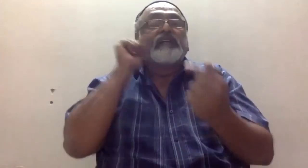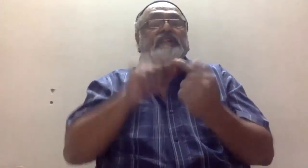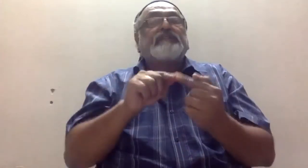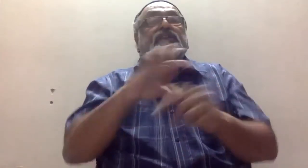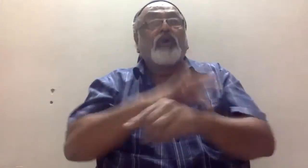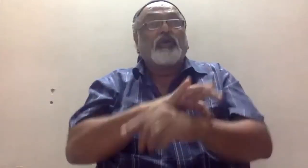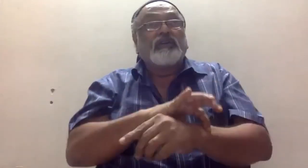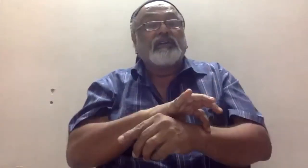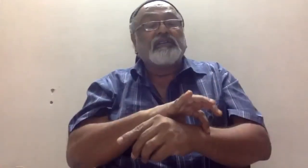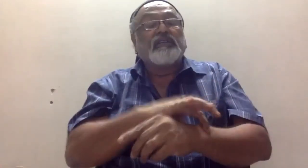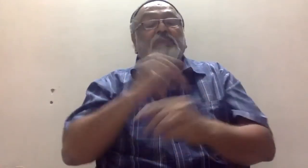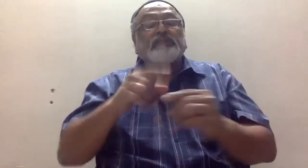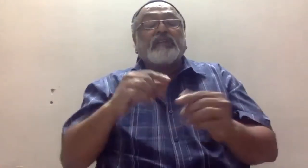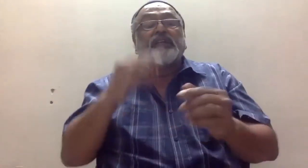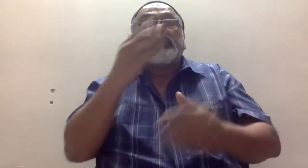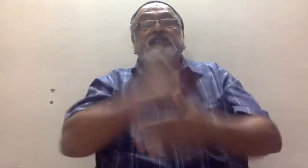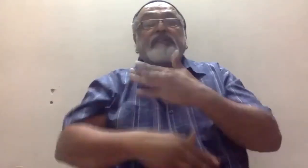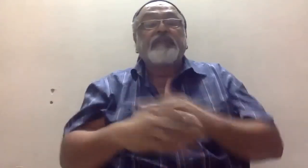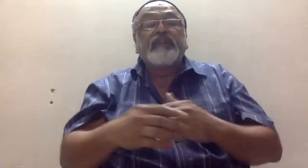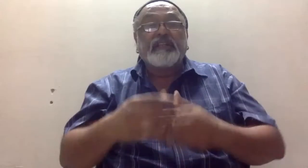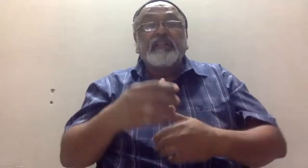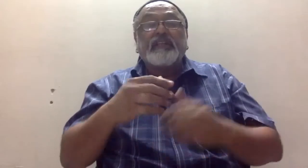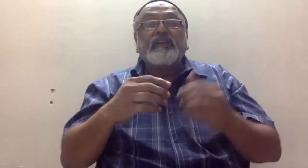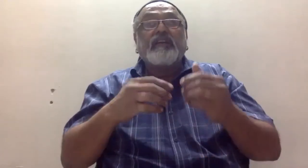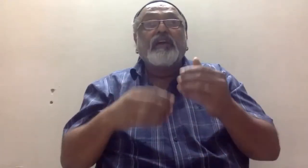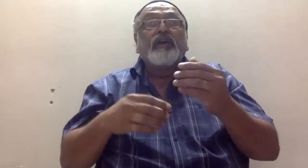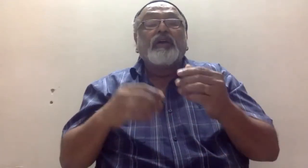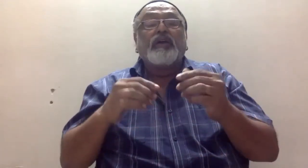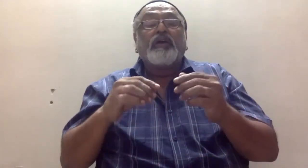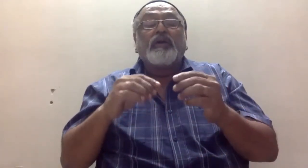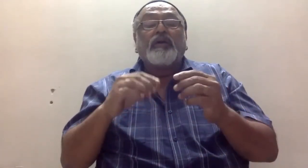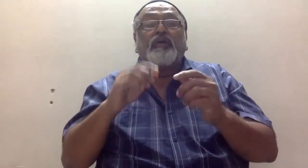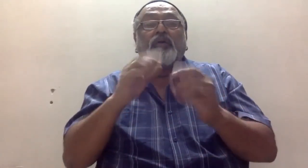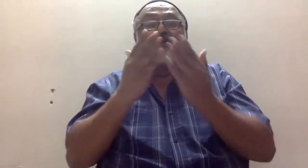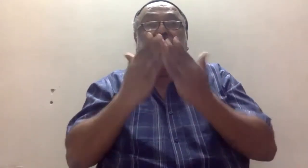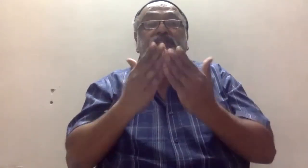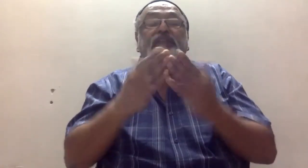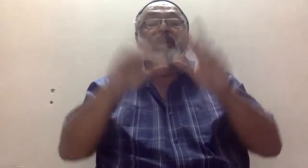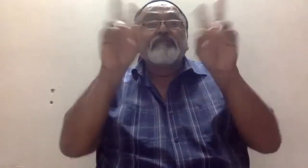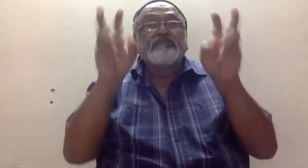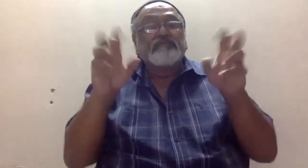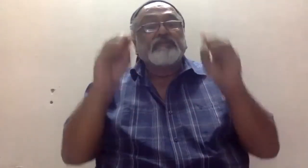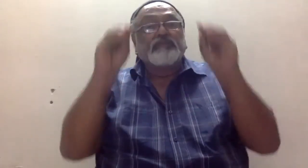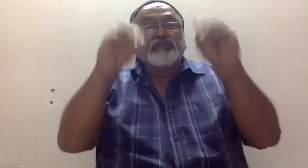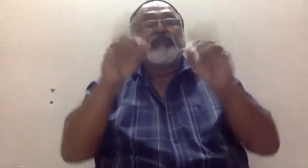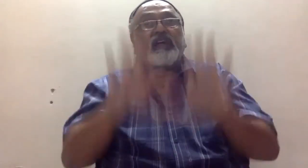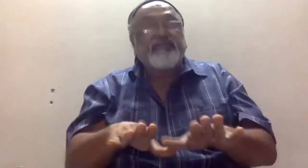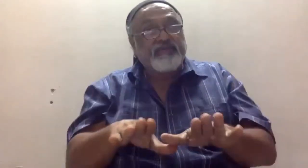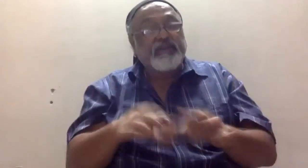is disability competencies are being added as an essential subject to students with who